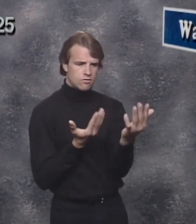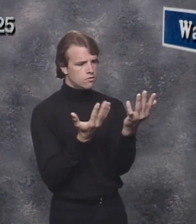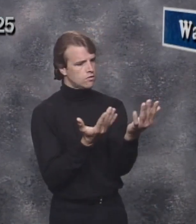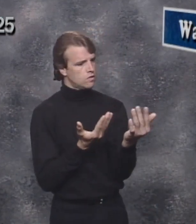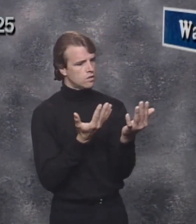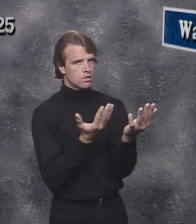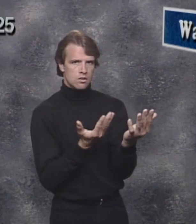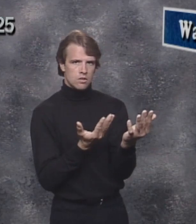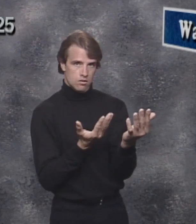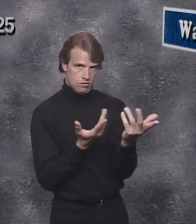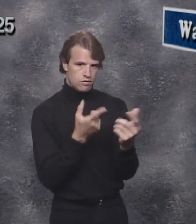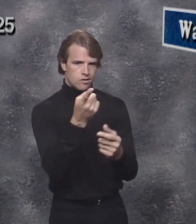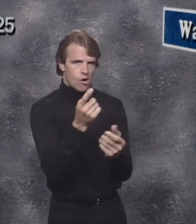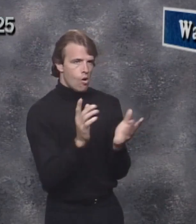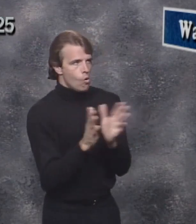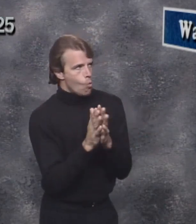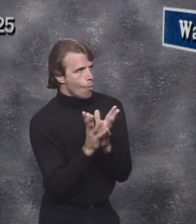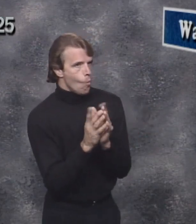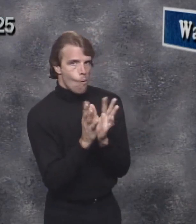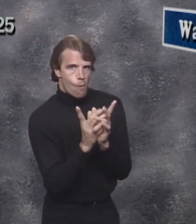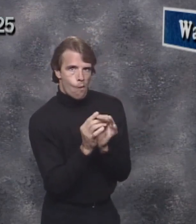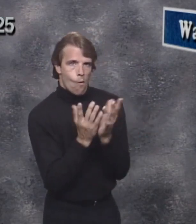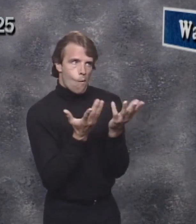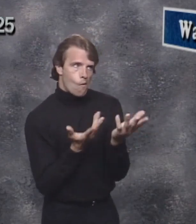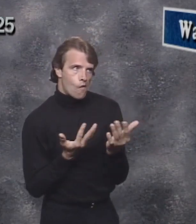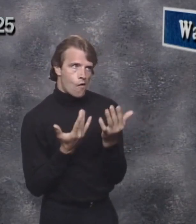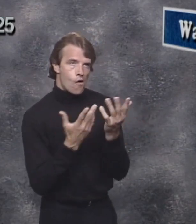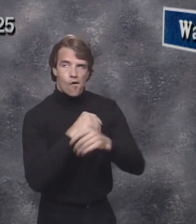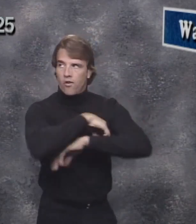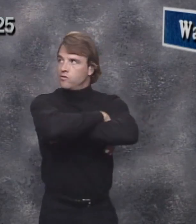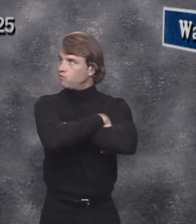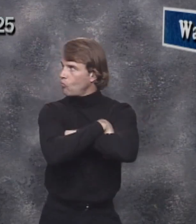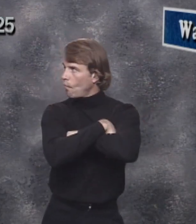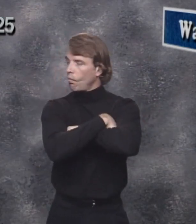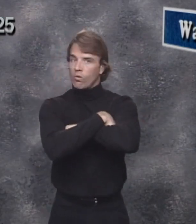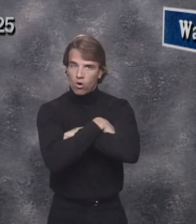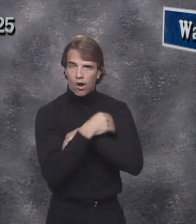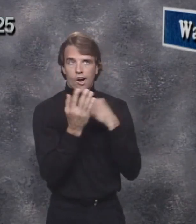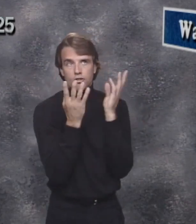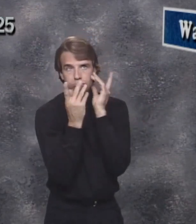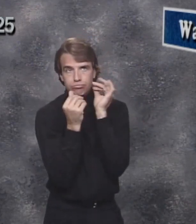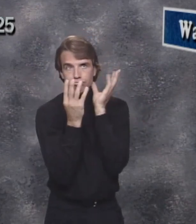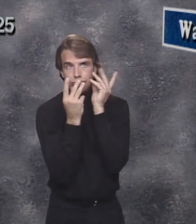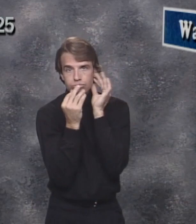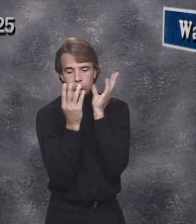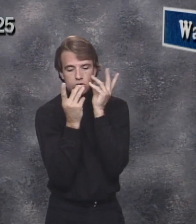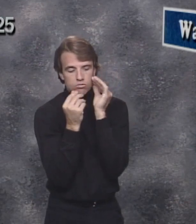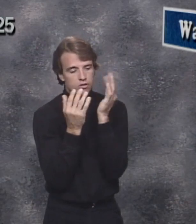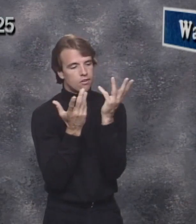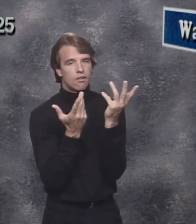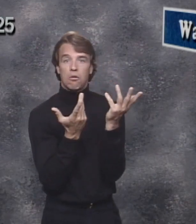Wait. This sign mimics the body's posture and behavior when you're